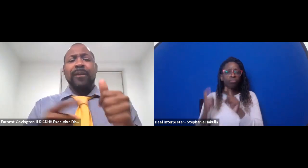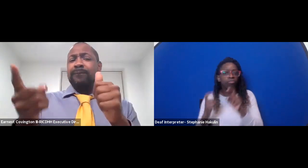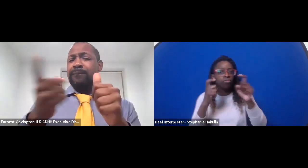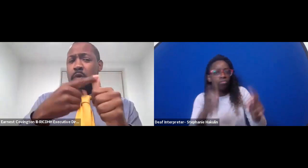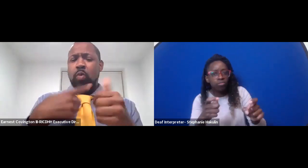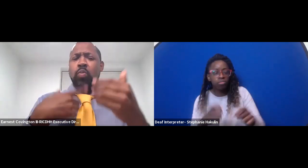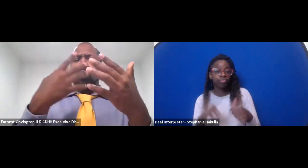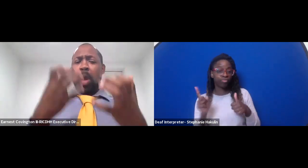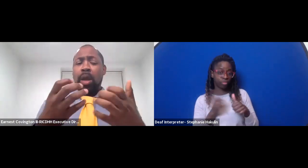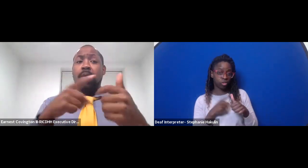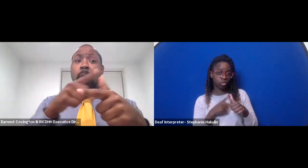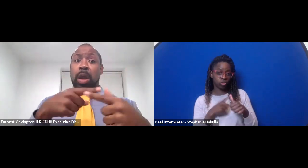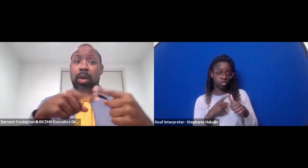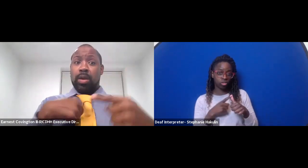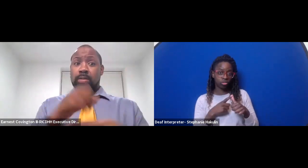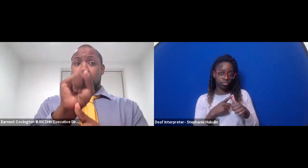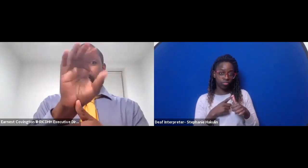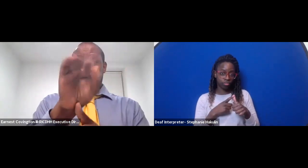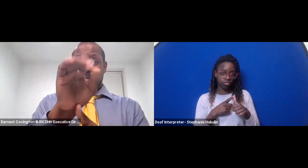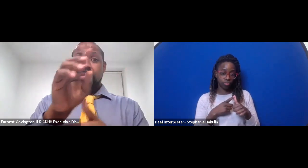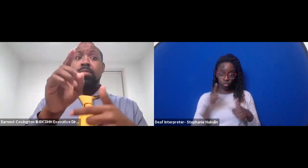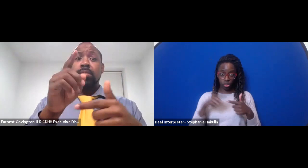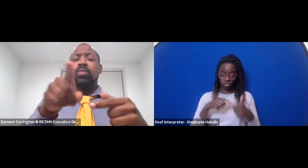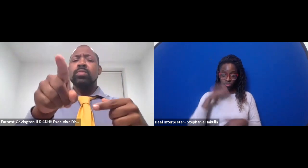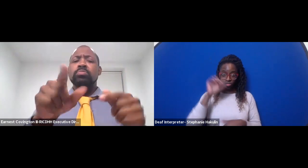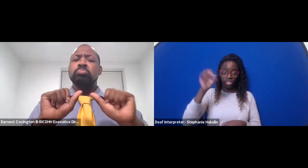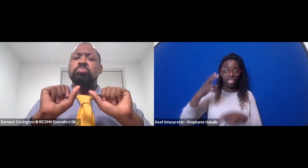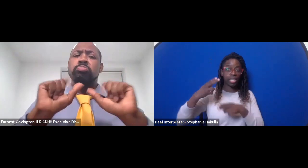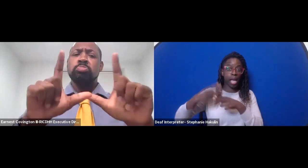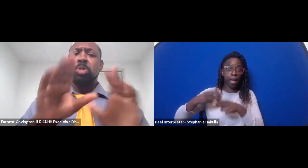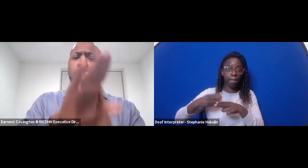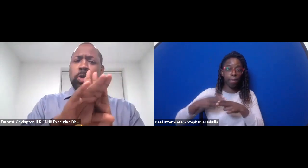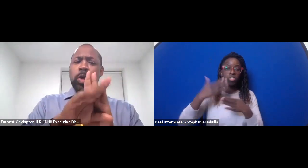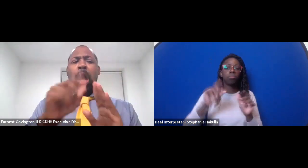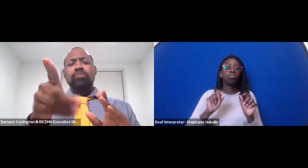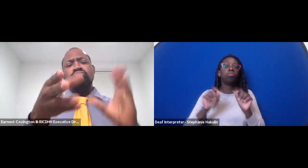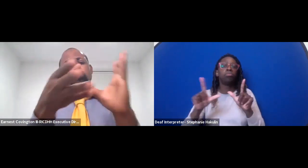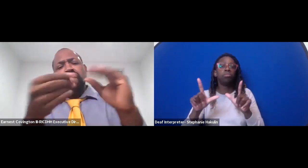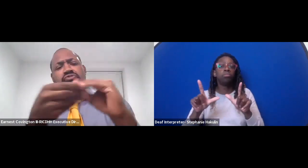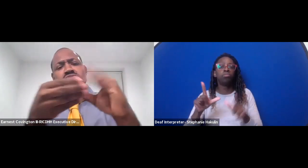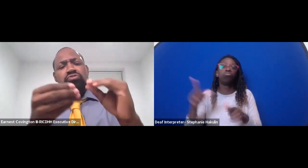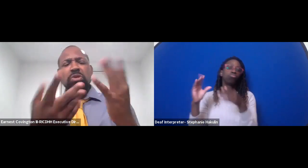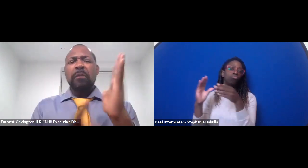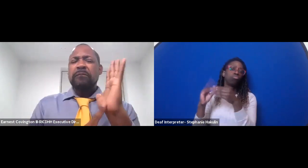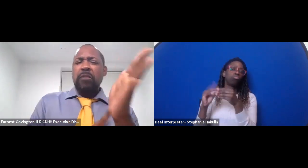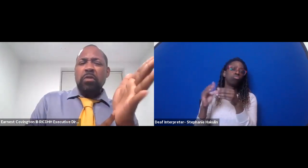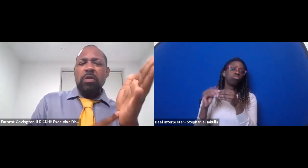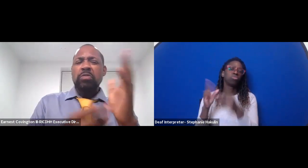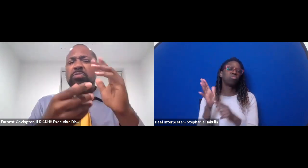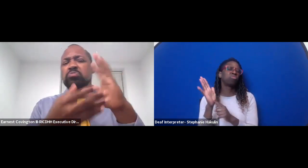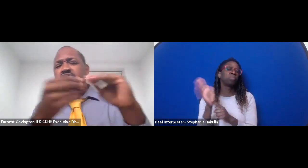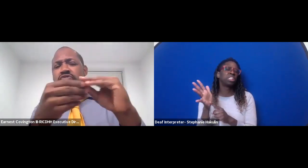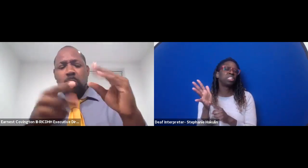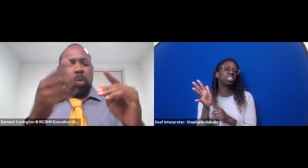We're so grateful for their contribution. So I'd like to tell you who they are, and then they can each open